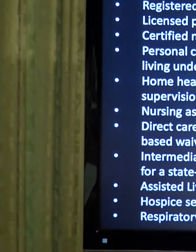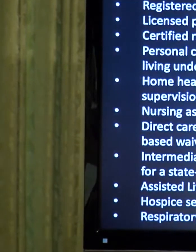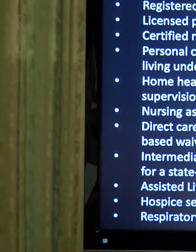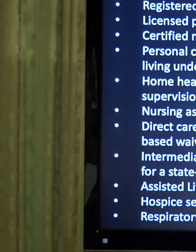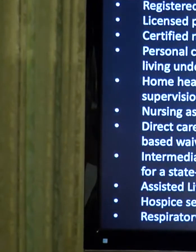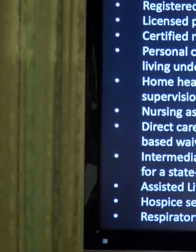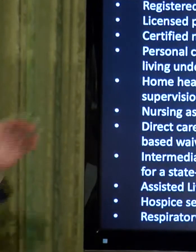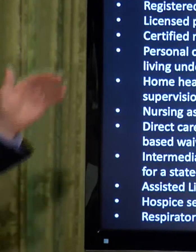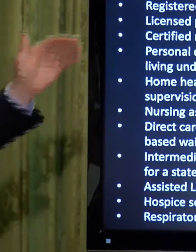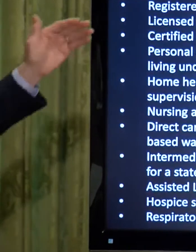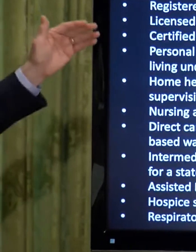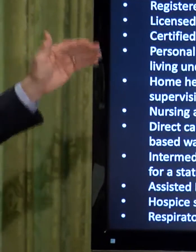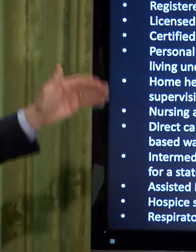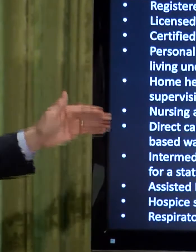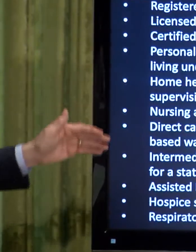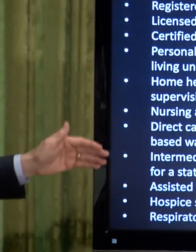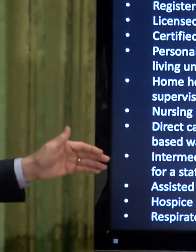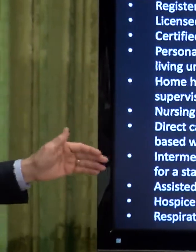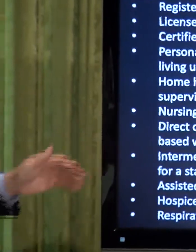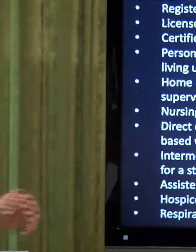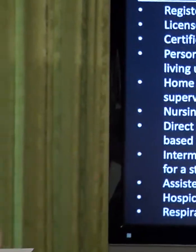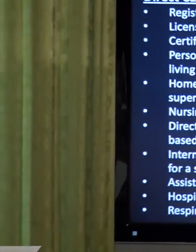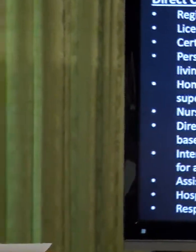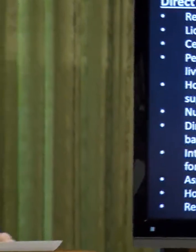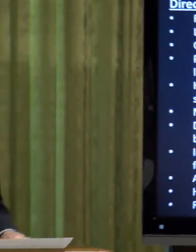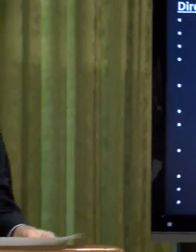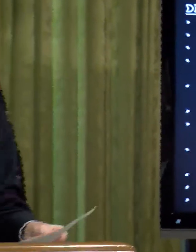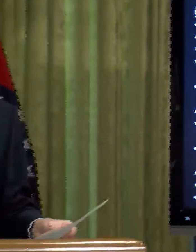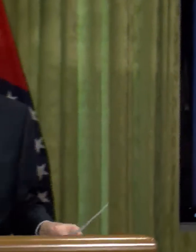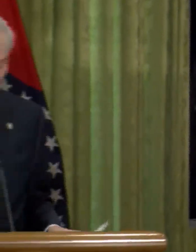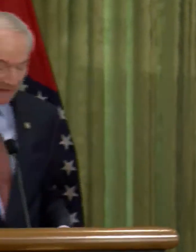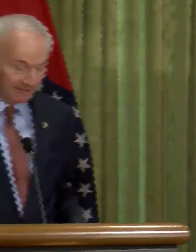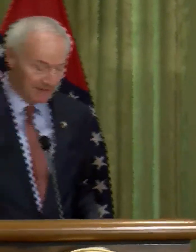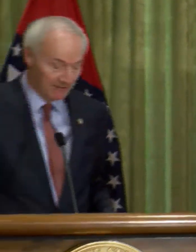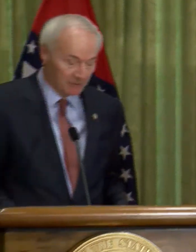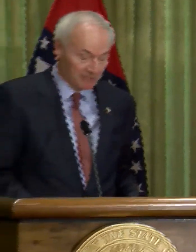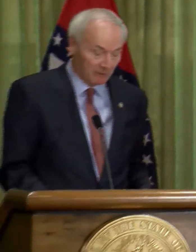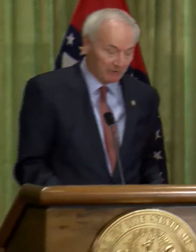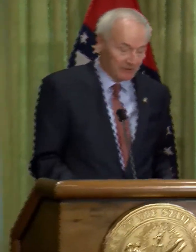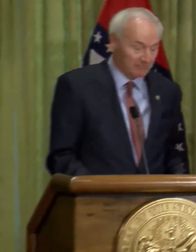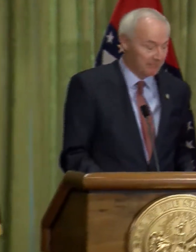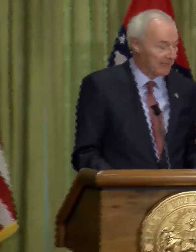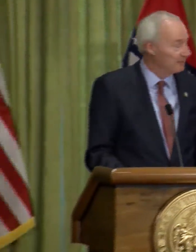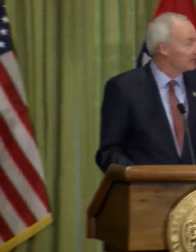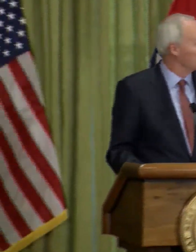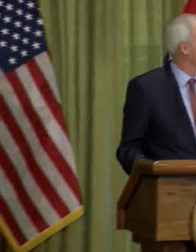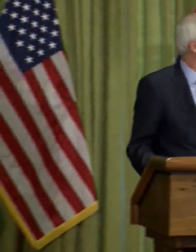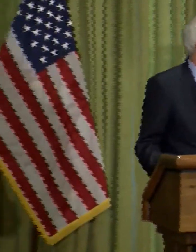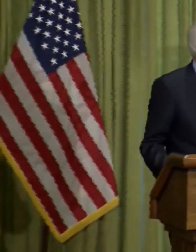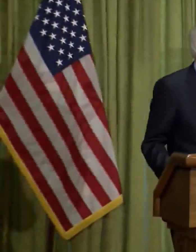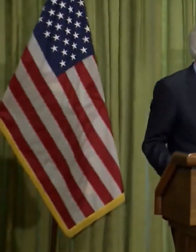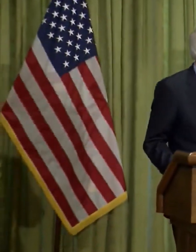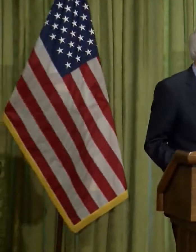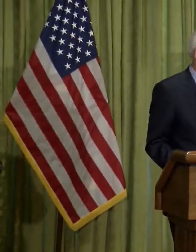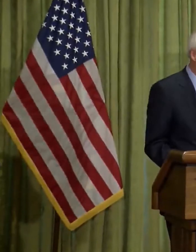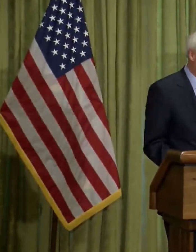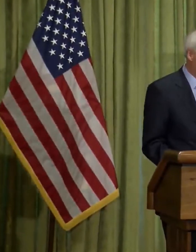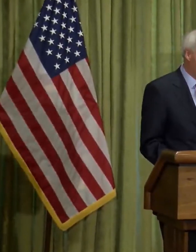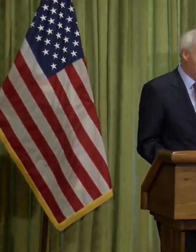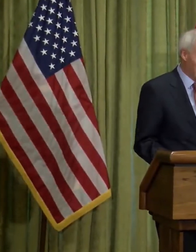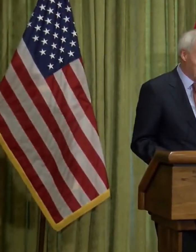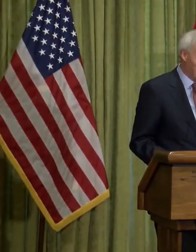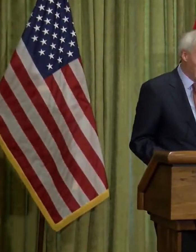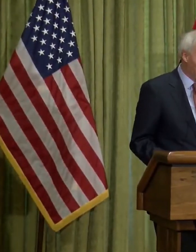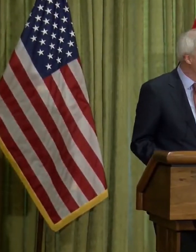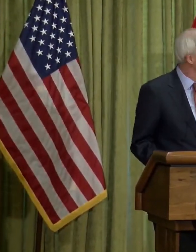And so in all of those facilities, those type of personnel will receive those bonus payments. And if you could go to the